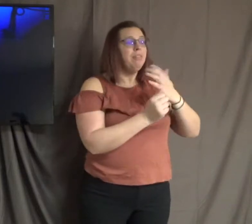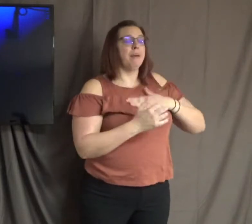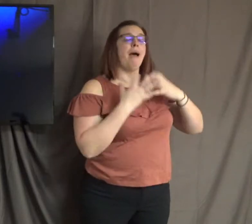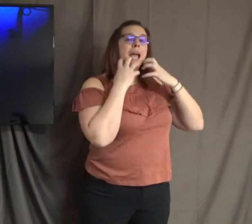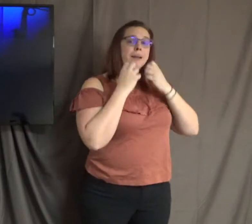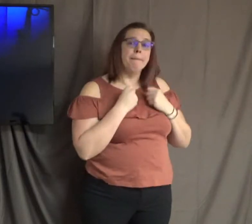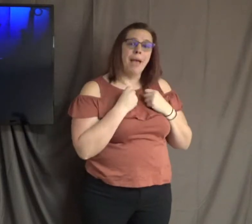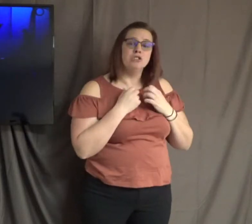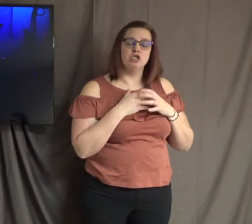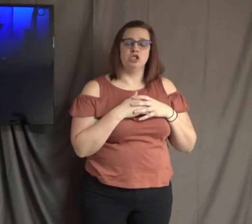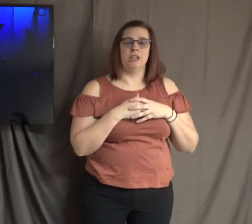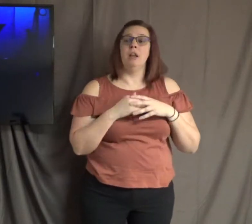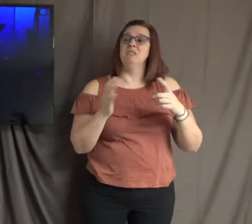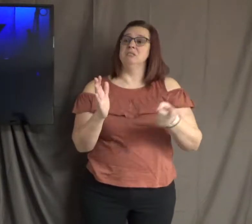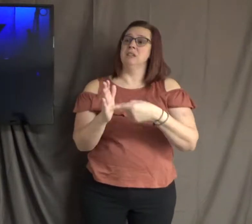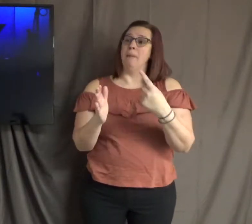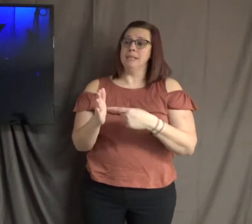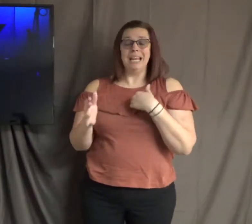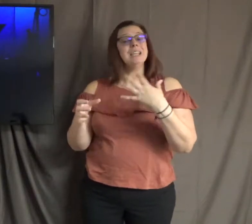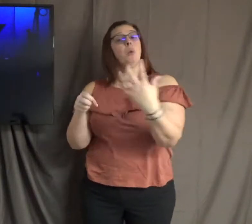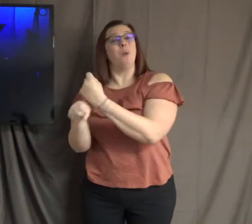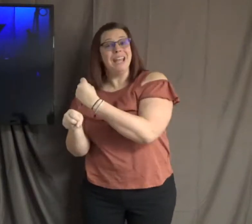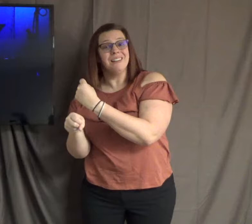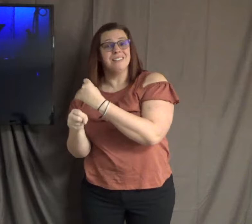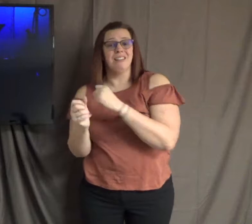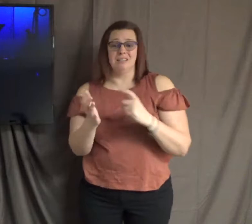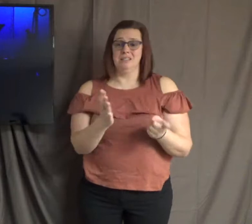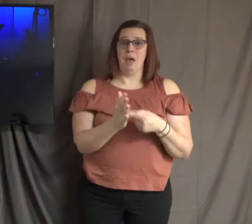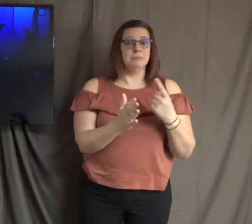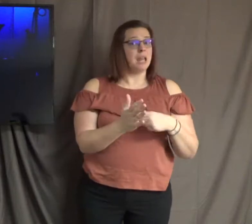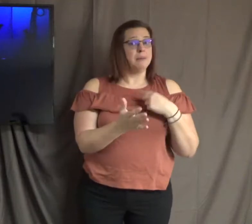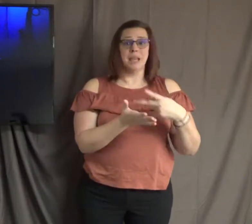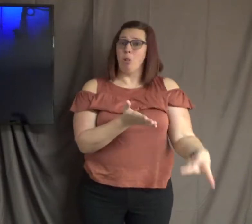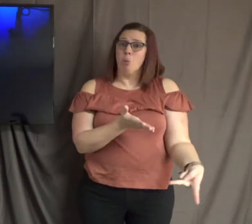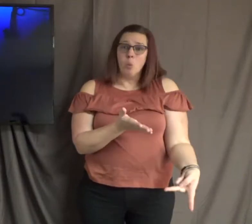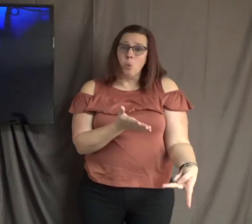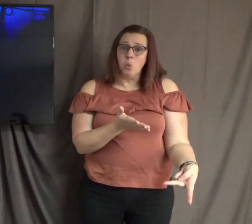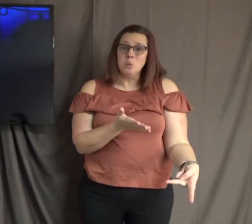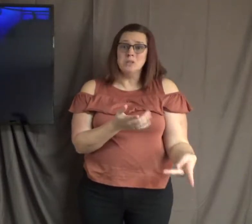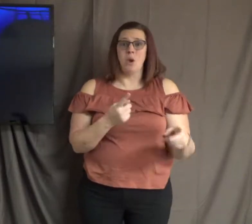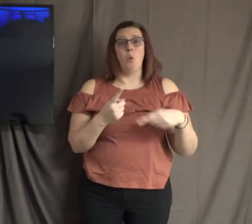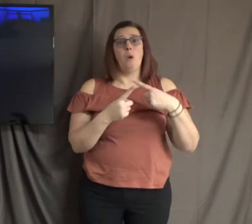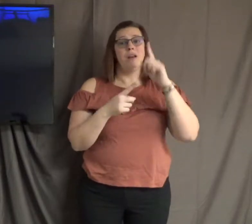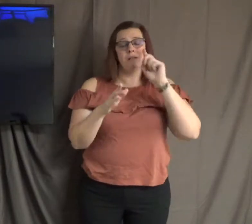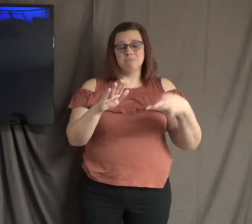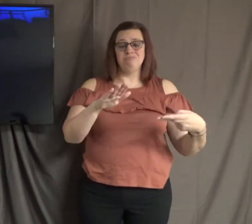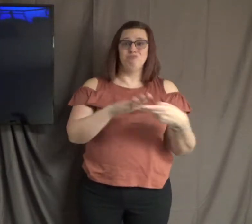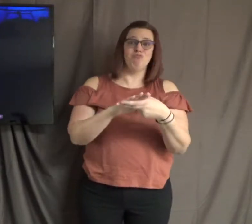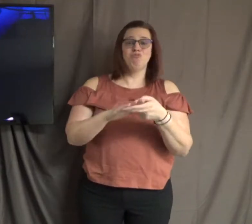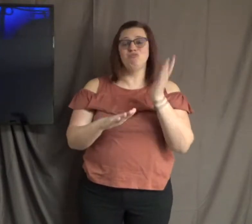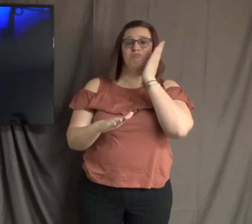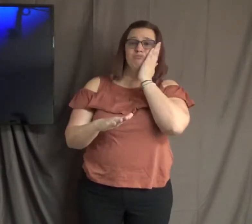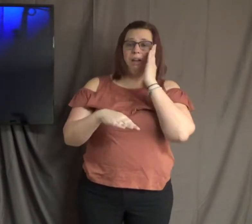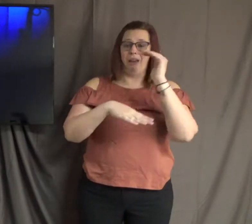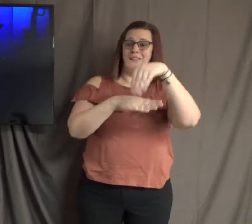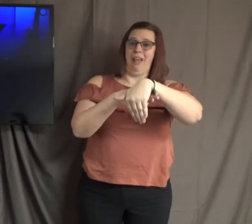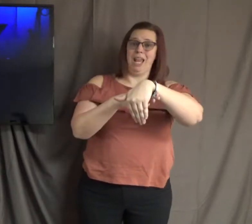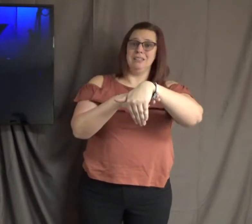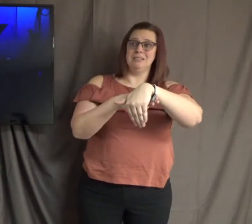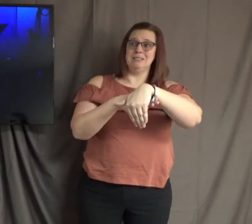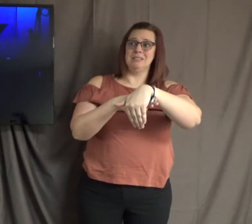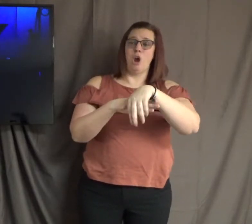win, some days I lose. When I'm going to bed at night, it's rarely an operational